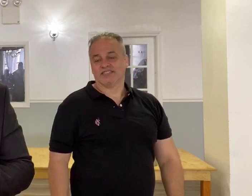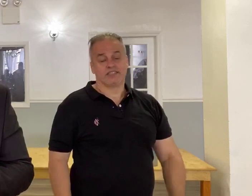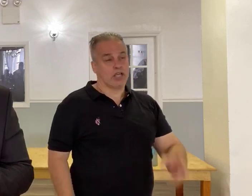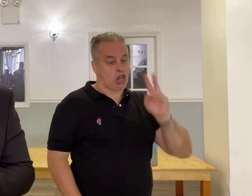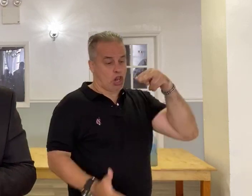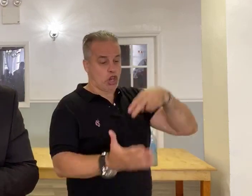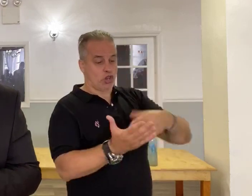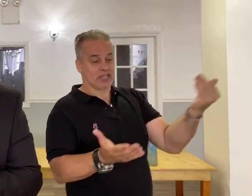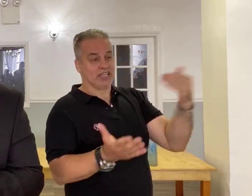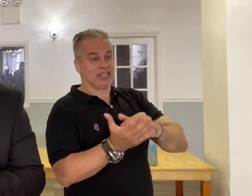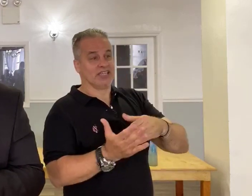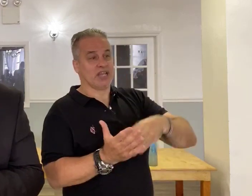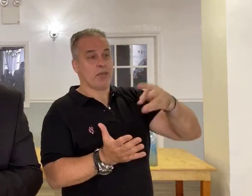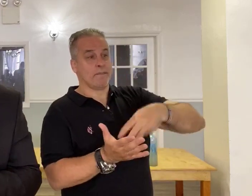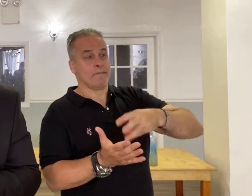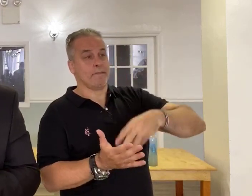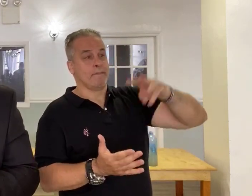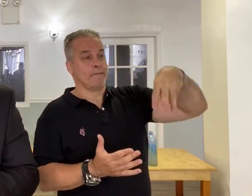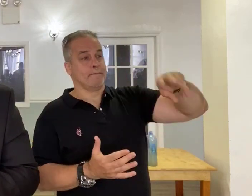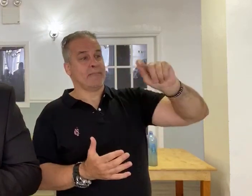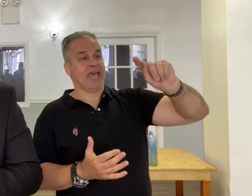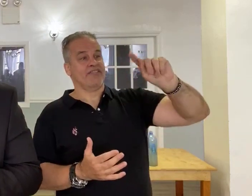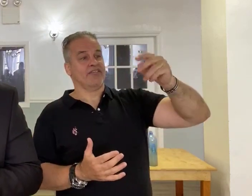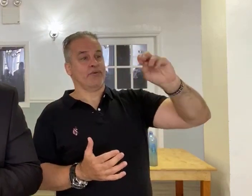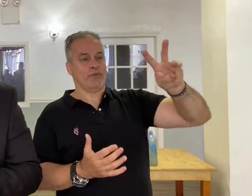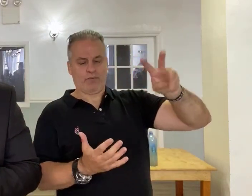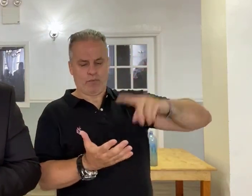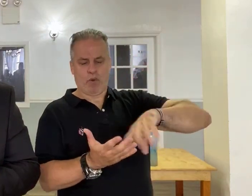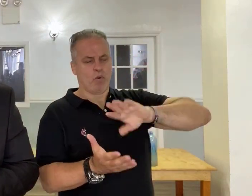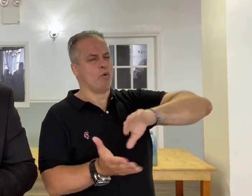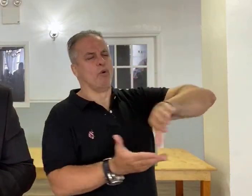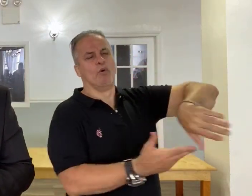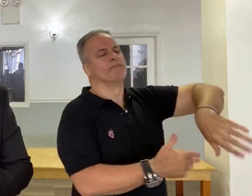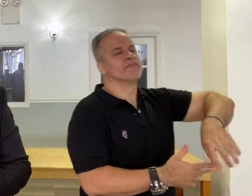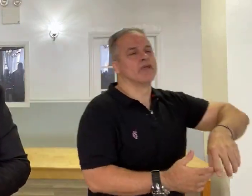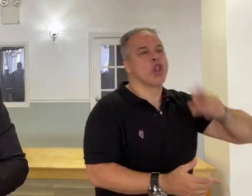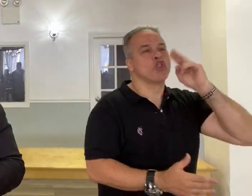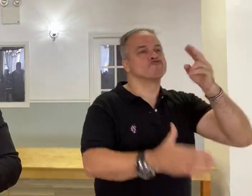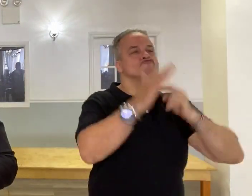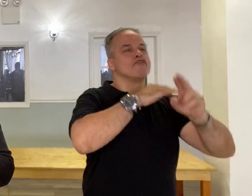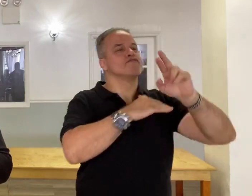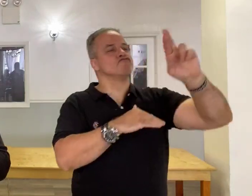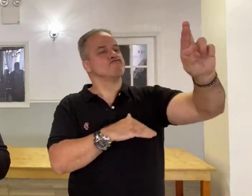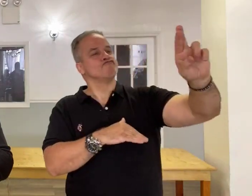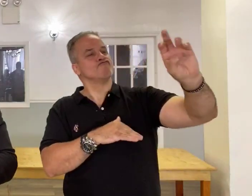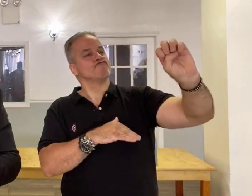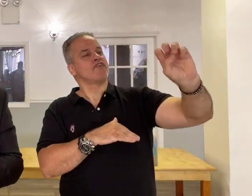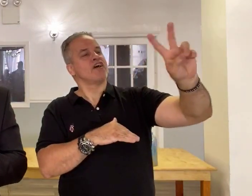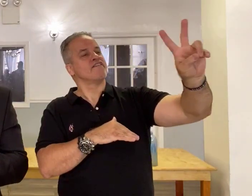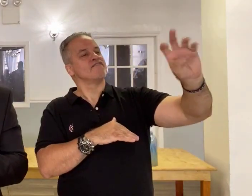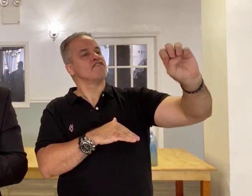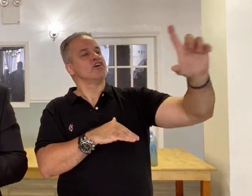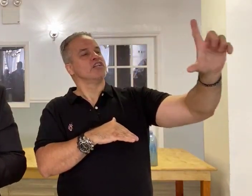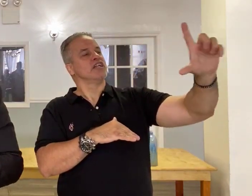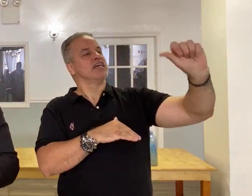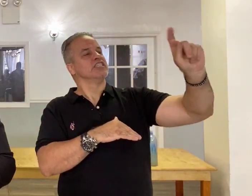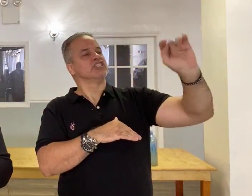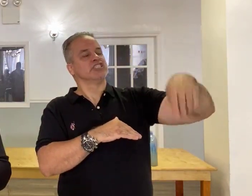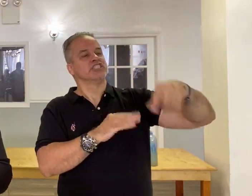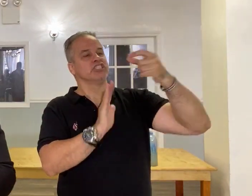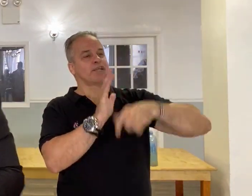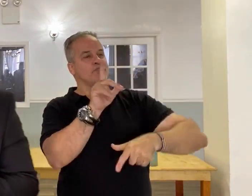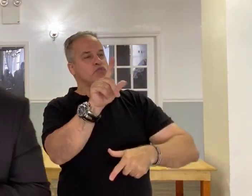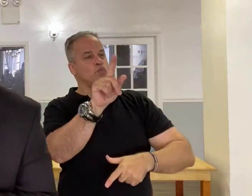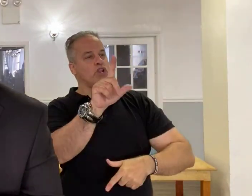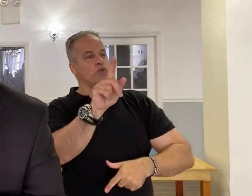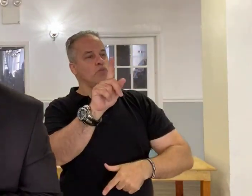I'm going to skip that scripture. Let's take a look at Revelation. Revelation chapter 21 and verse 4 and 5. This is